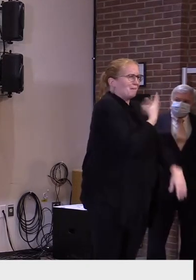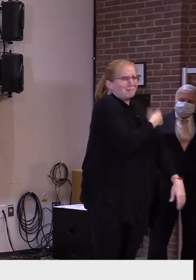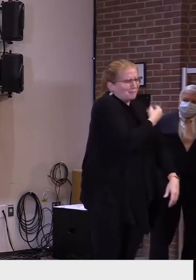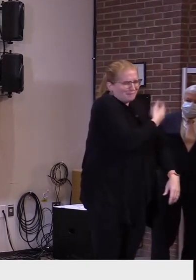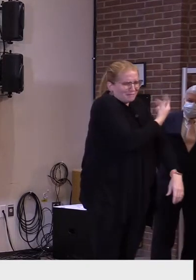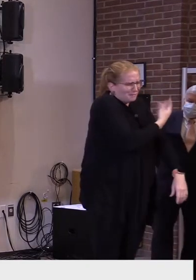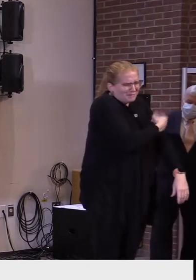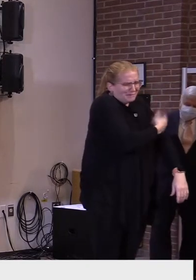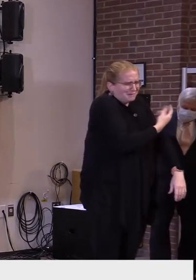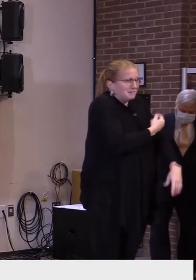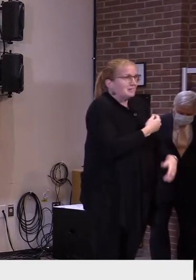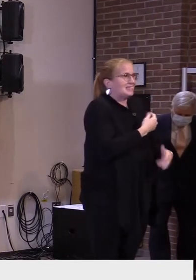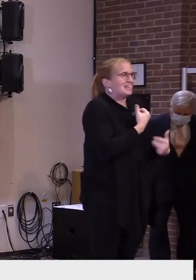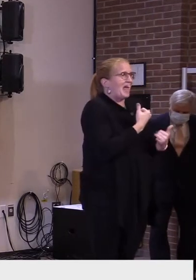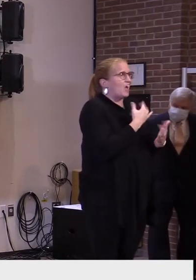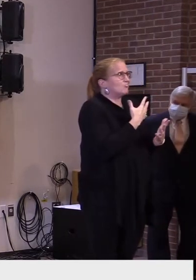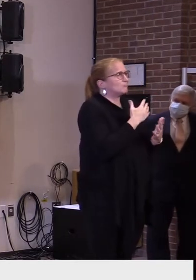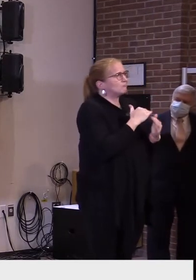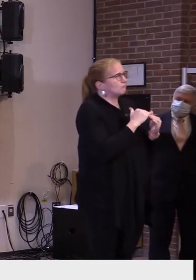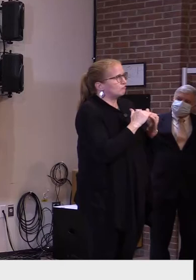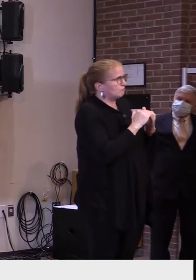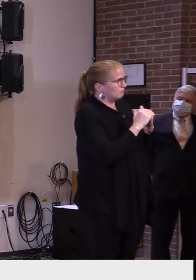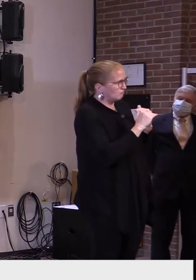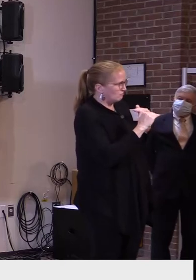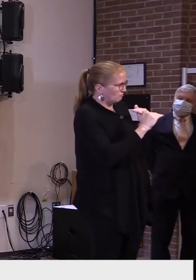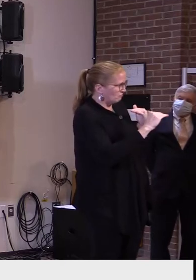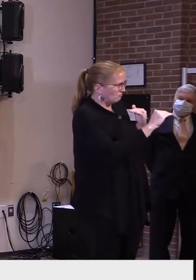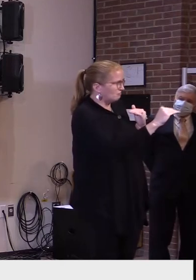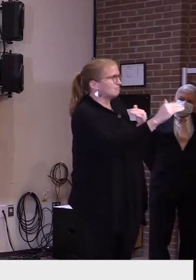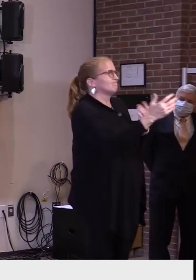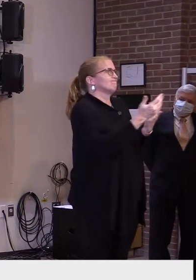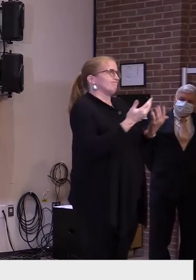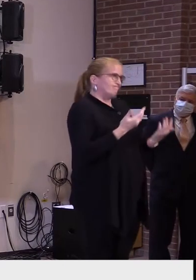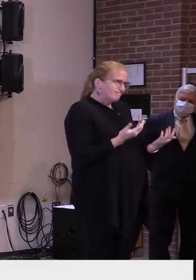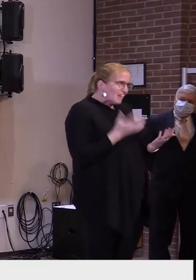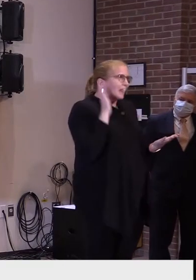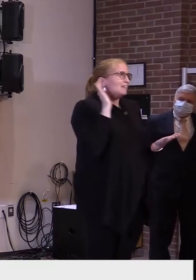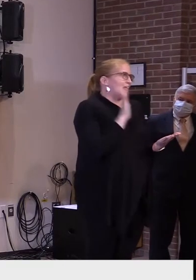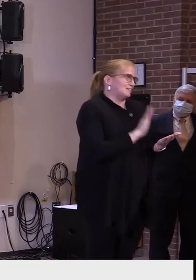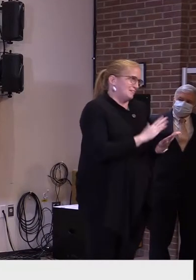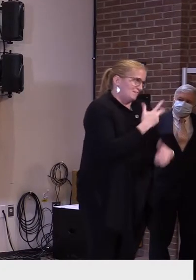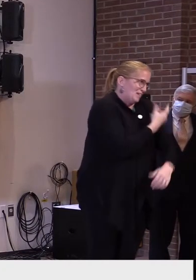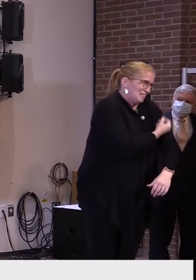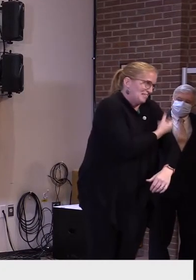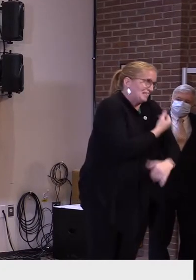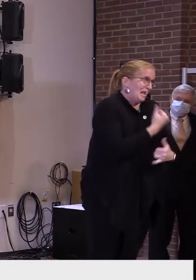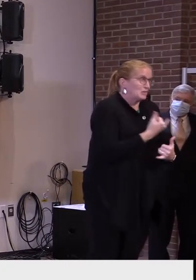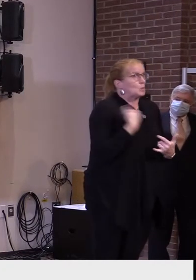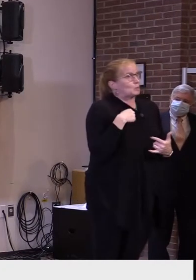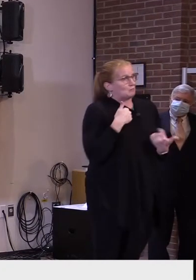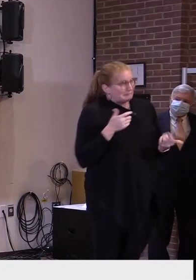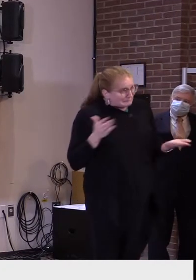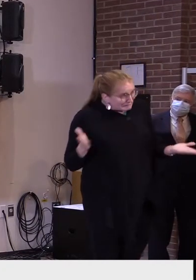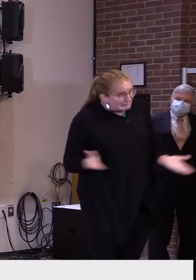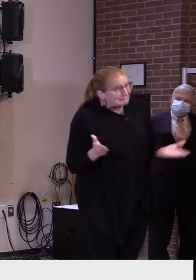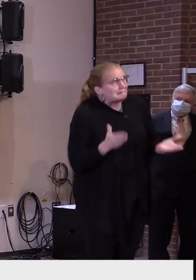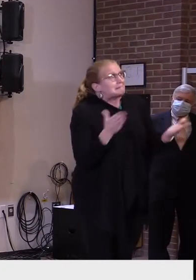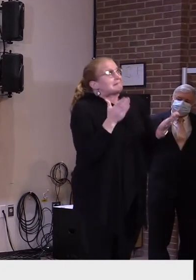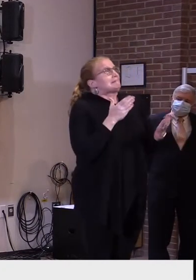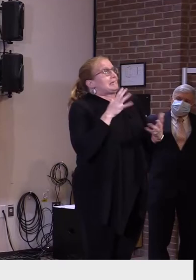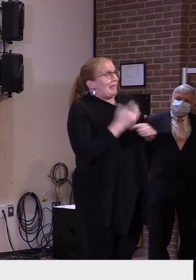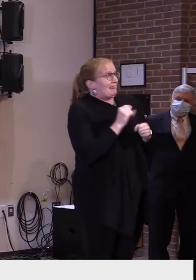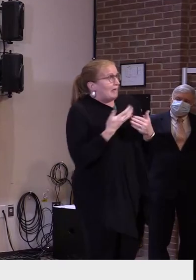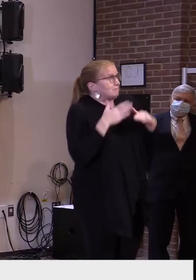in. It's waning a bit, and that's why we need to get people to get boosted. And we